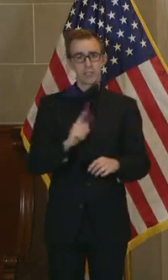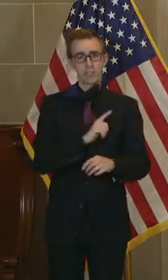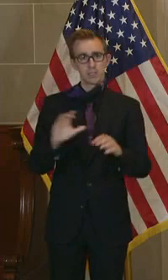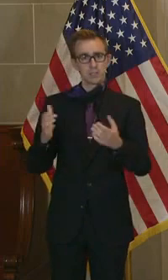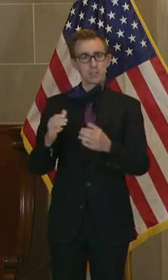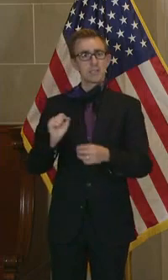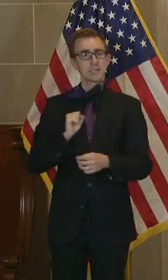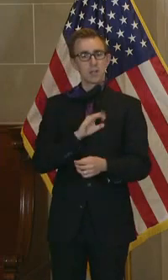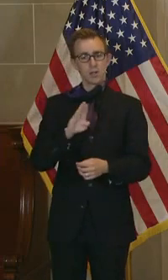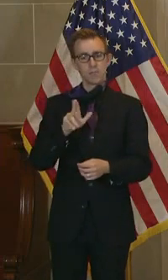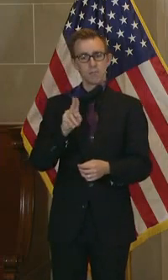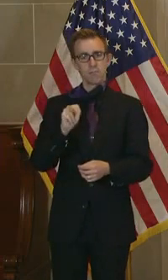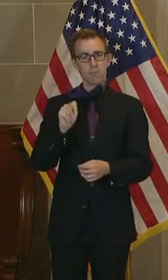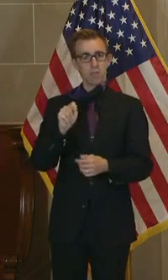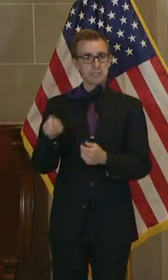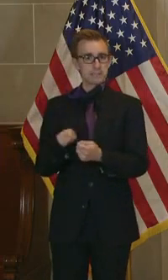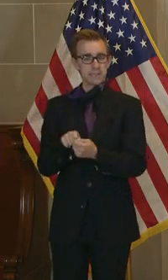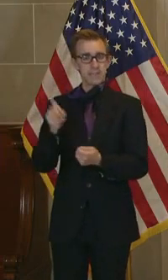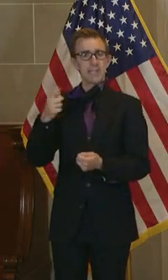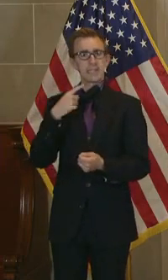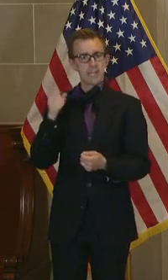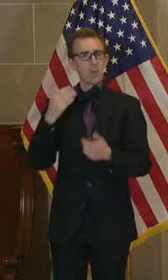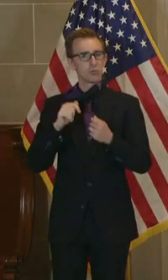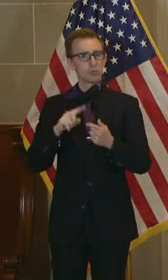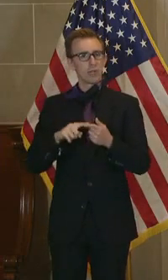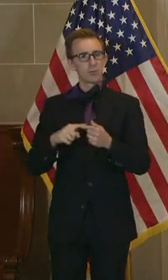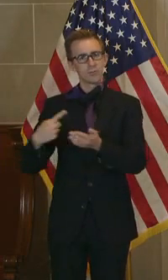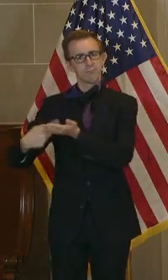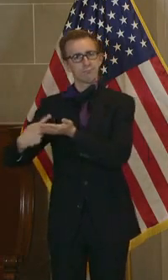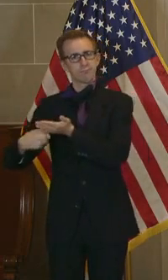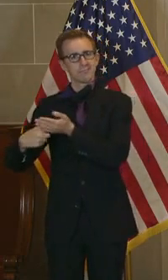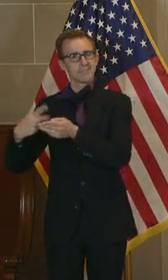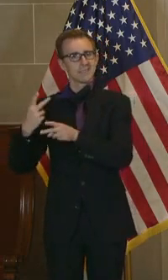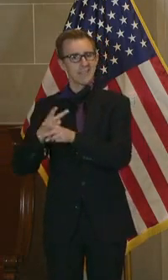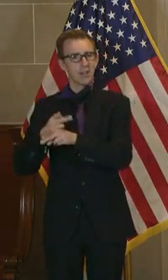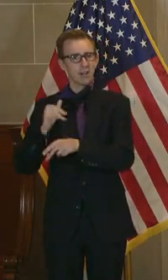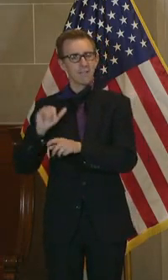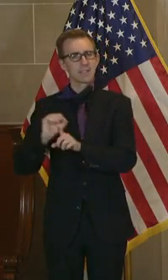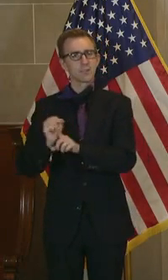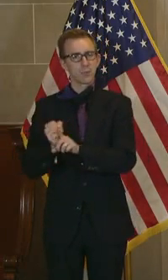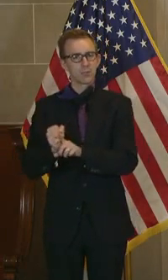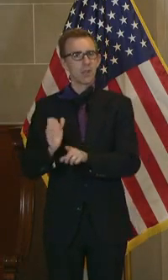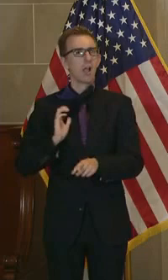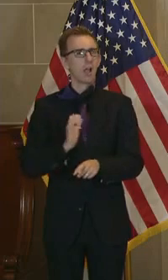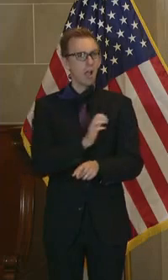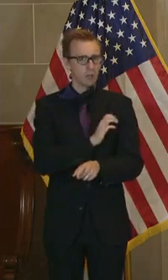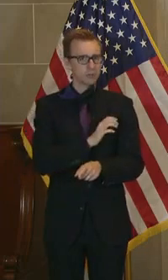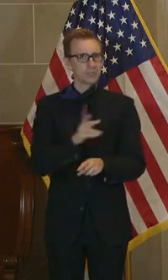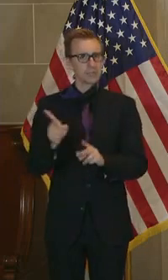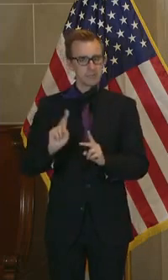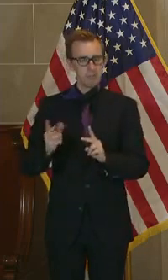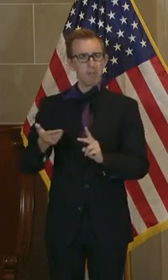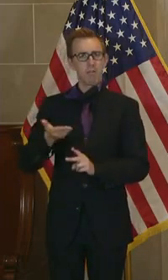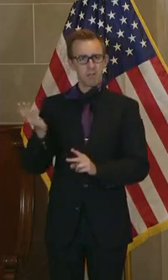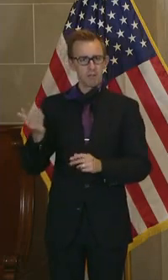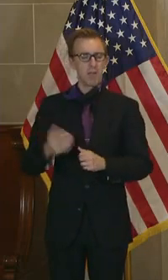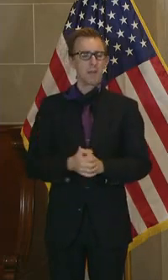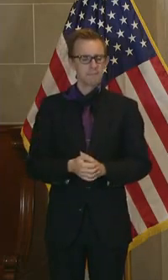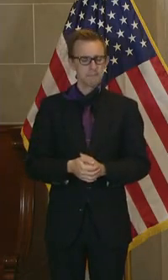Senator Blunt, I'll mention specifically, said he would go back and try to take care of that problem, along with a lot of the congressmen and congresswomen that were on the phone today.